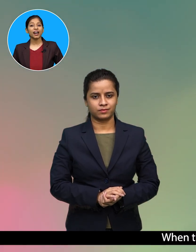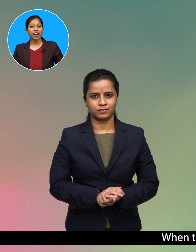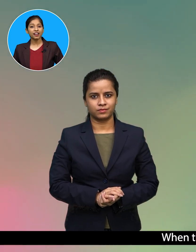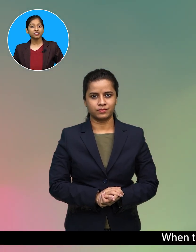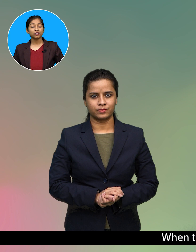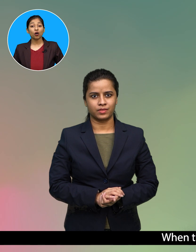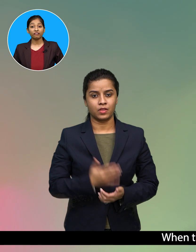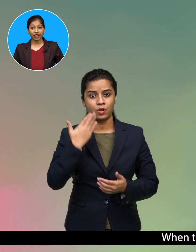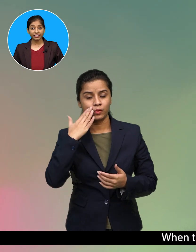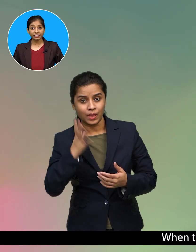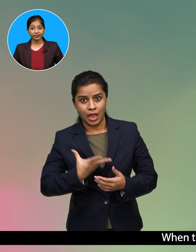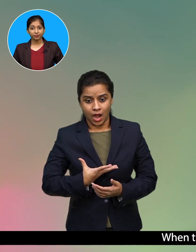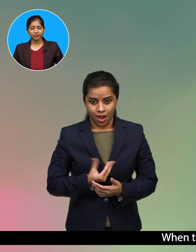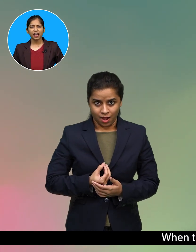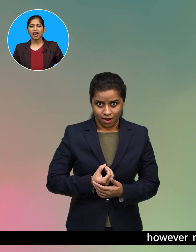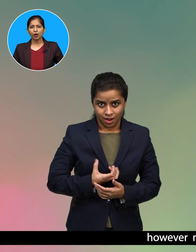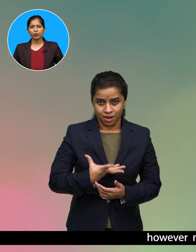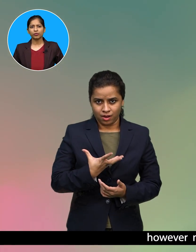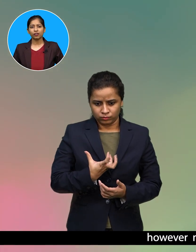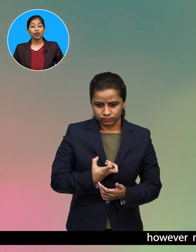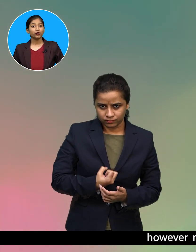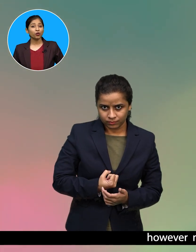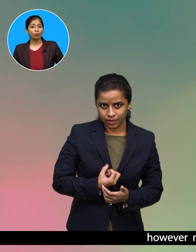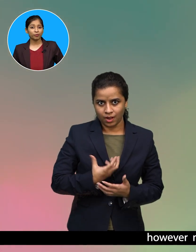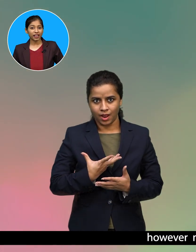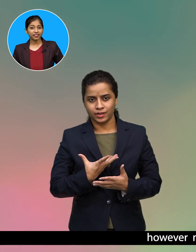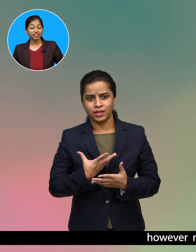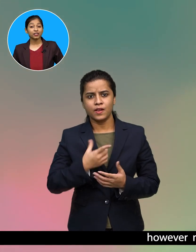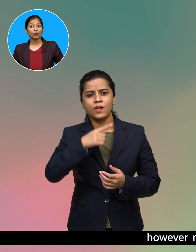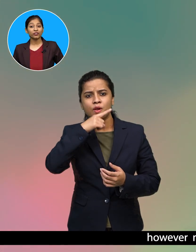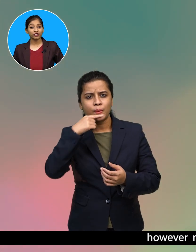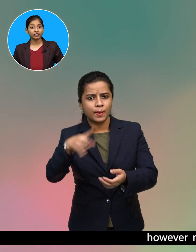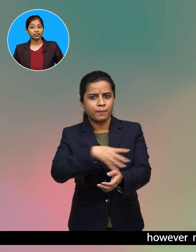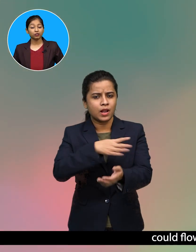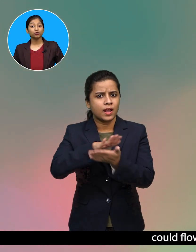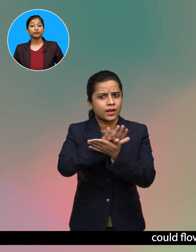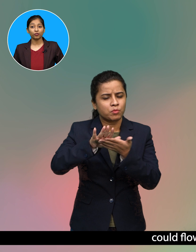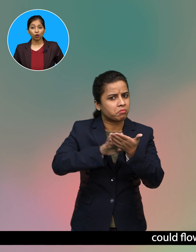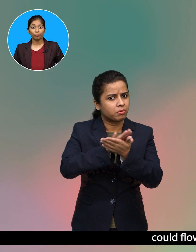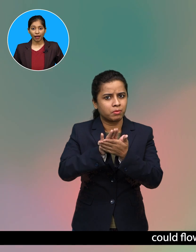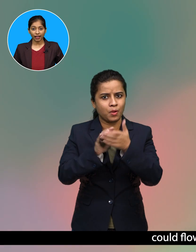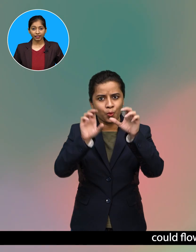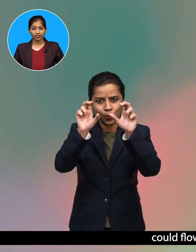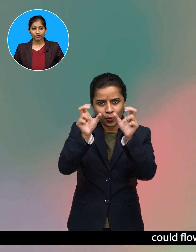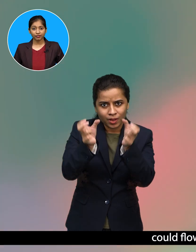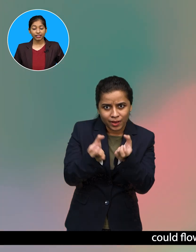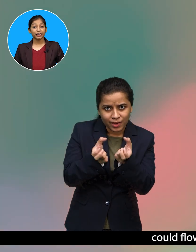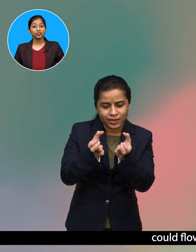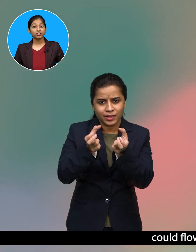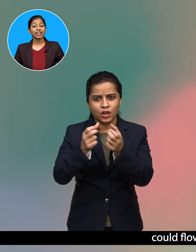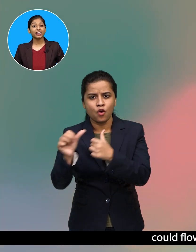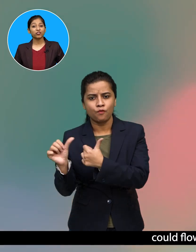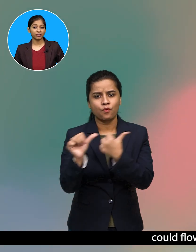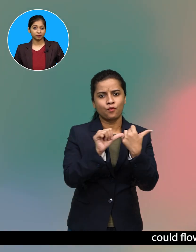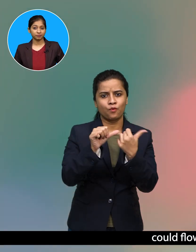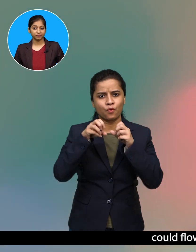When the heart contracted, however, no blood in the ventricle could flow back into